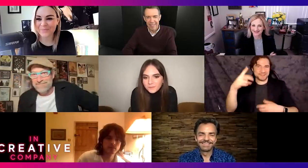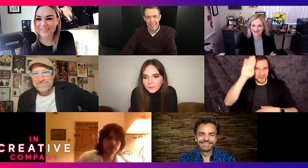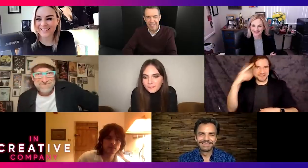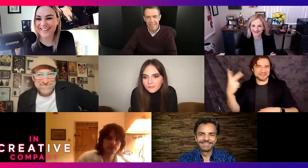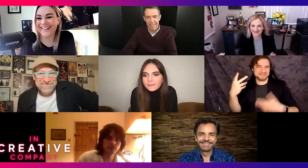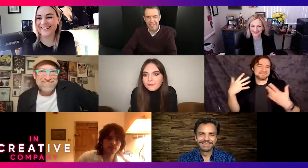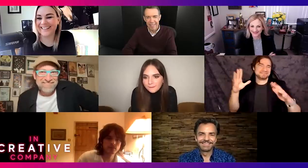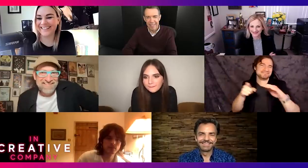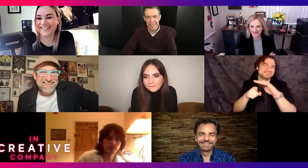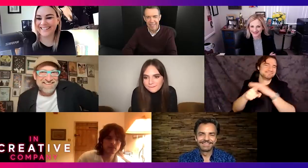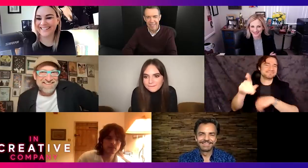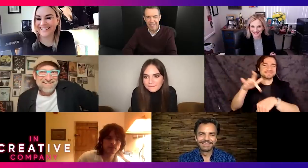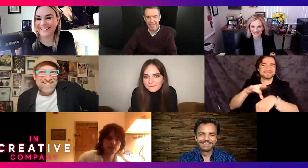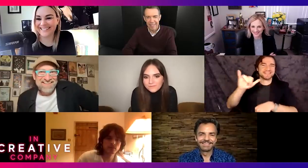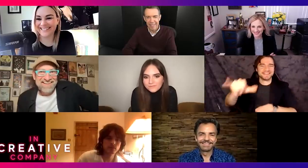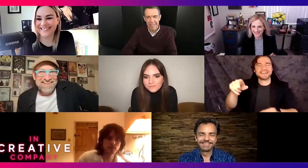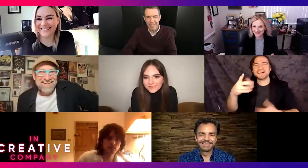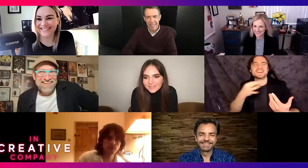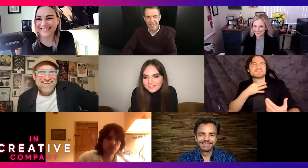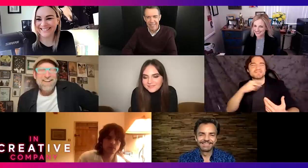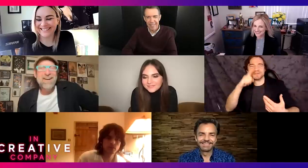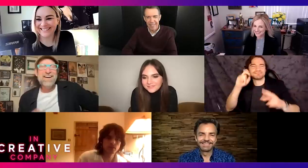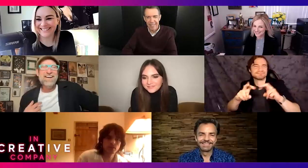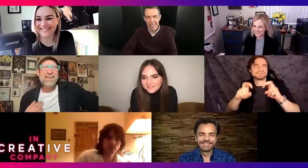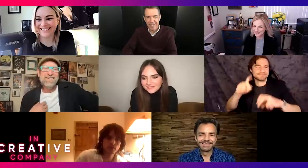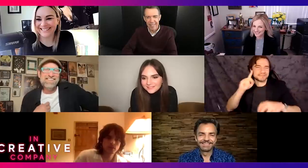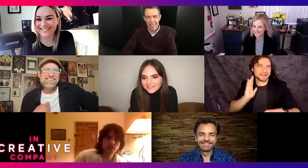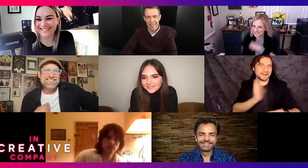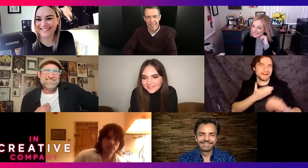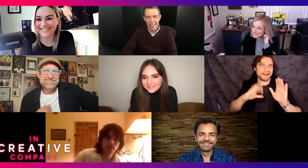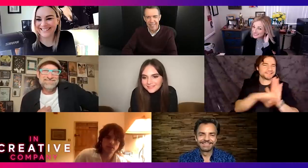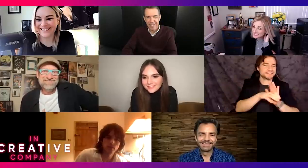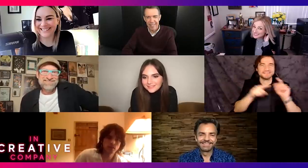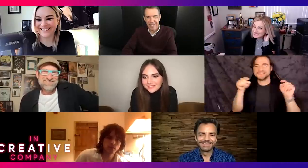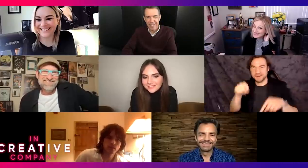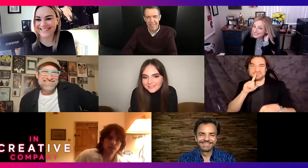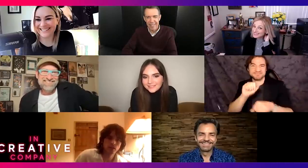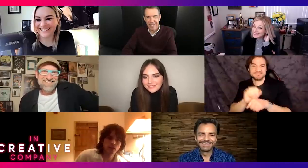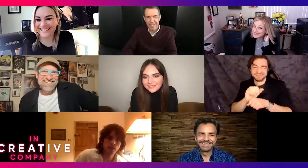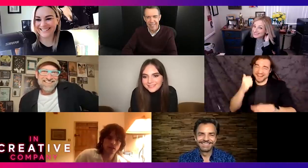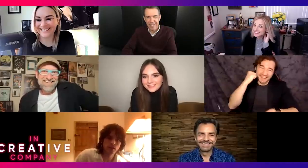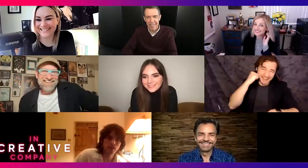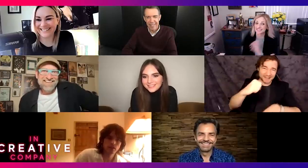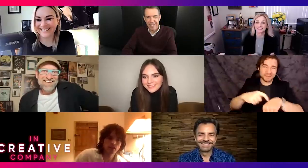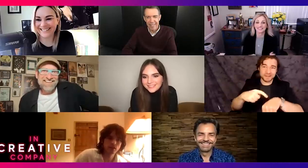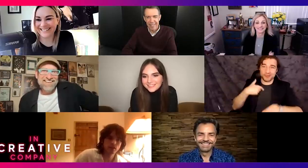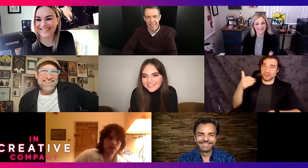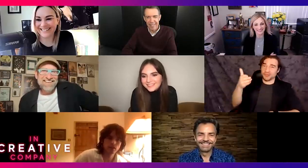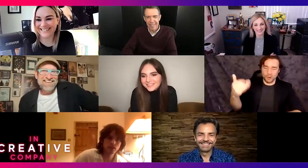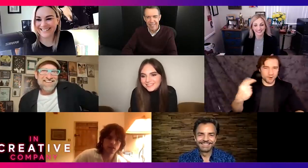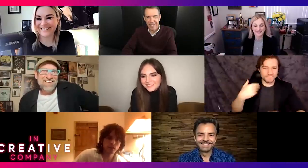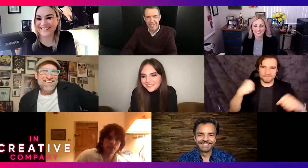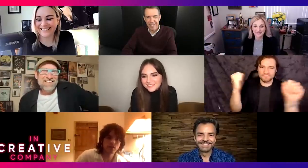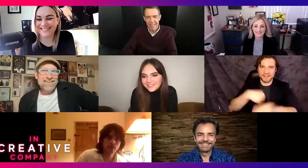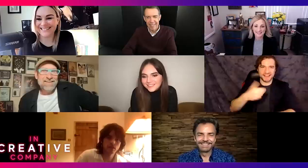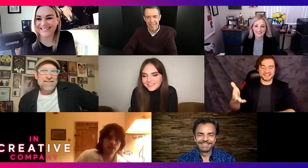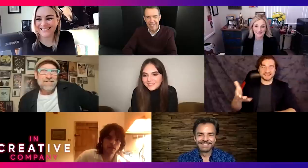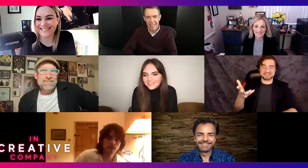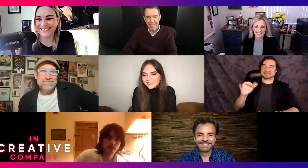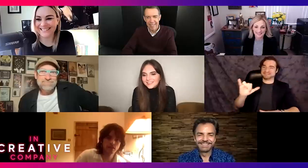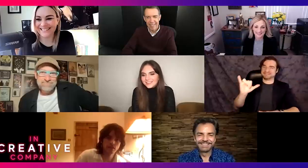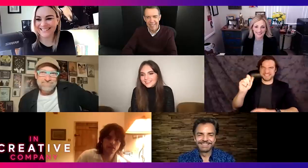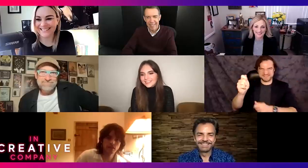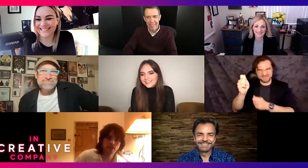there. I mean, it was crazy. So Troy and I, you know, we went in and hung out with them. Just wanted to see what it looked like to, you know, help enrich our characters. And actually, like every